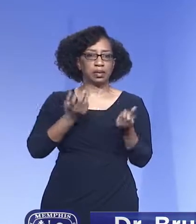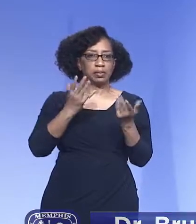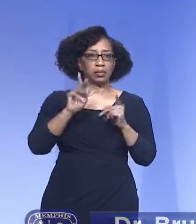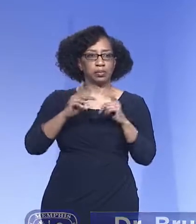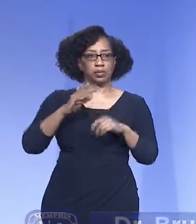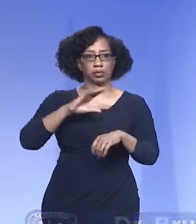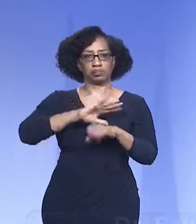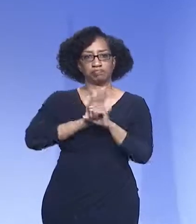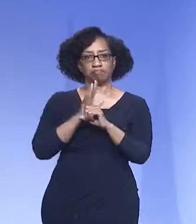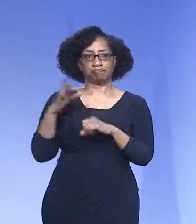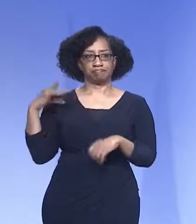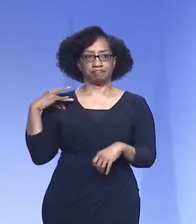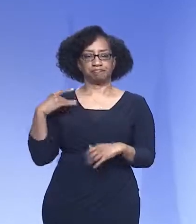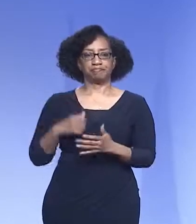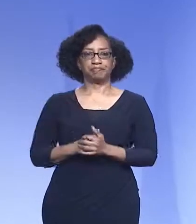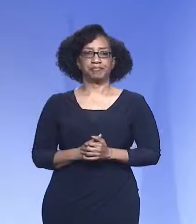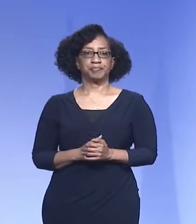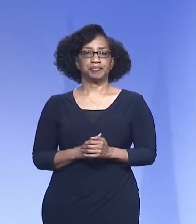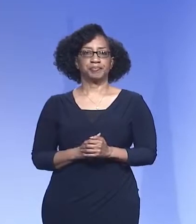Dominique Dillon, Fox 13.